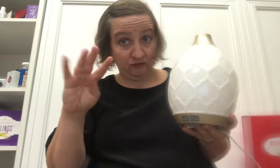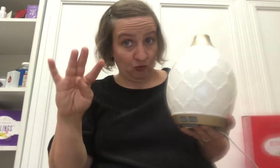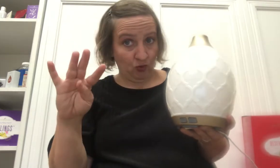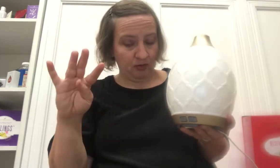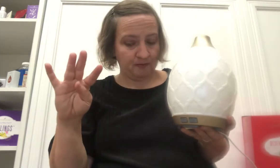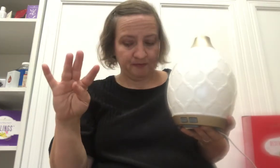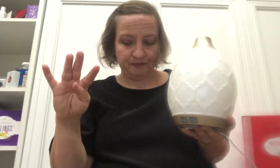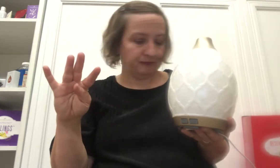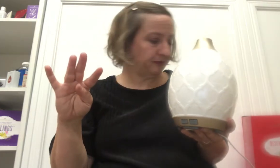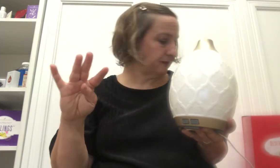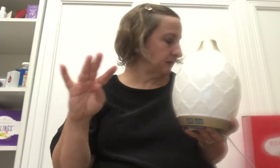turn off.